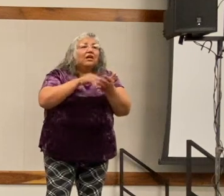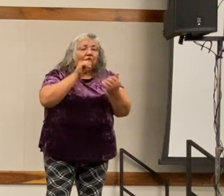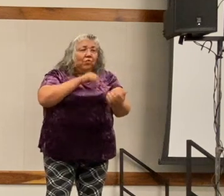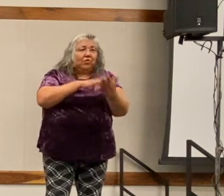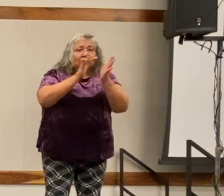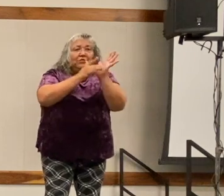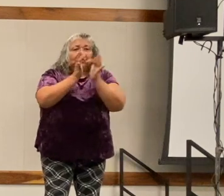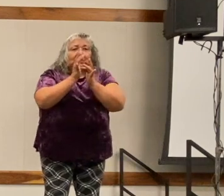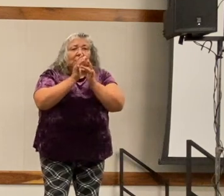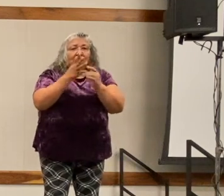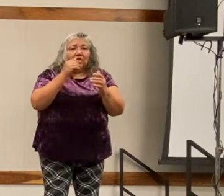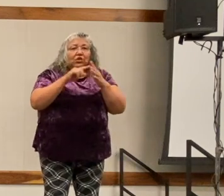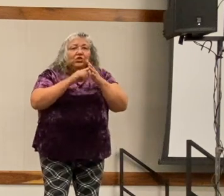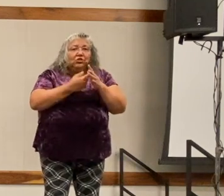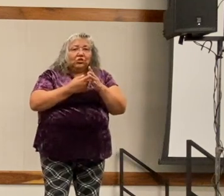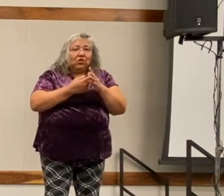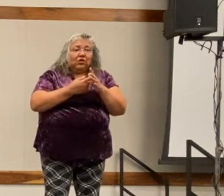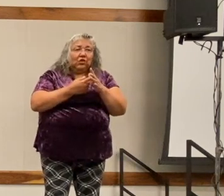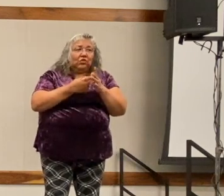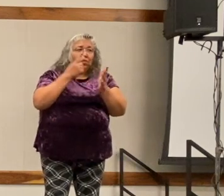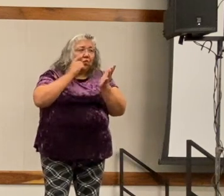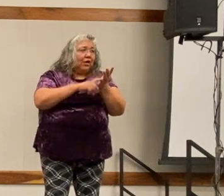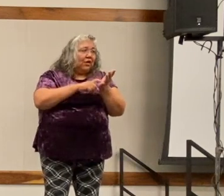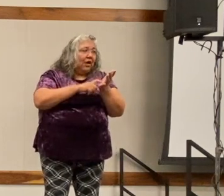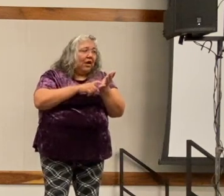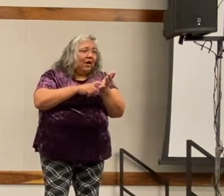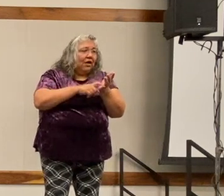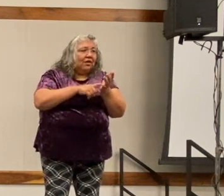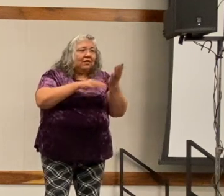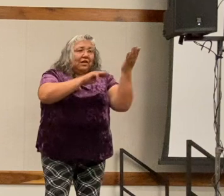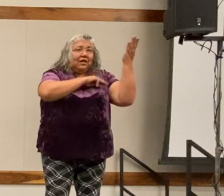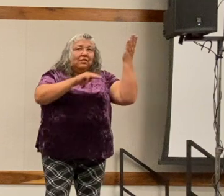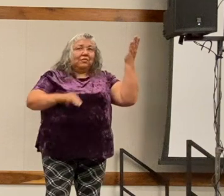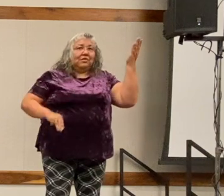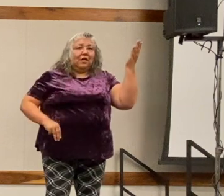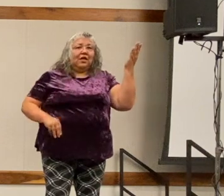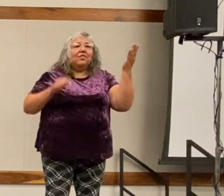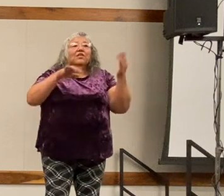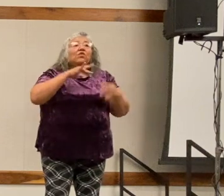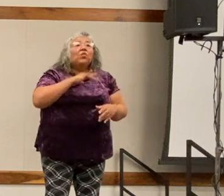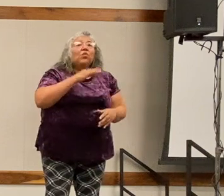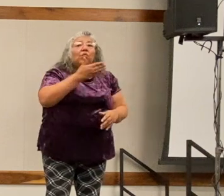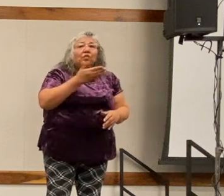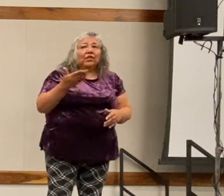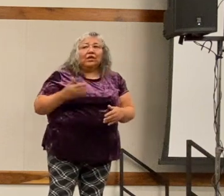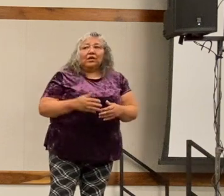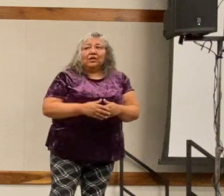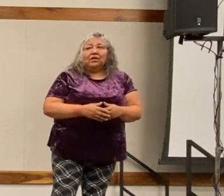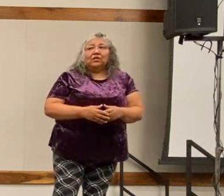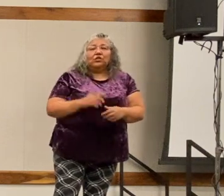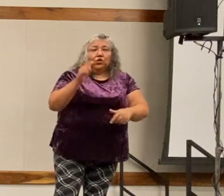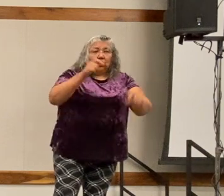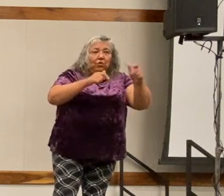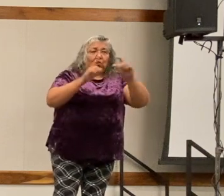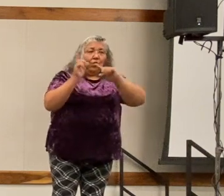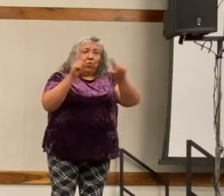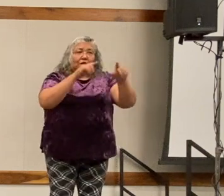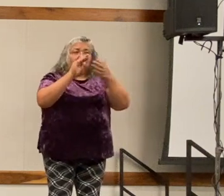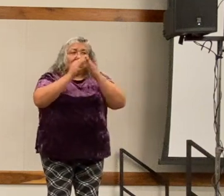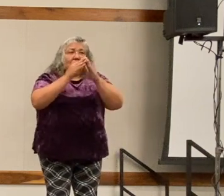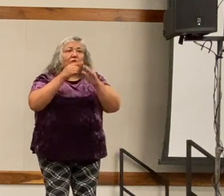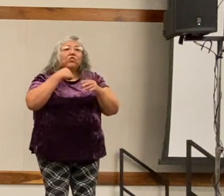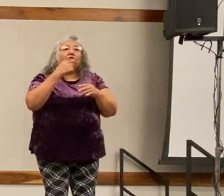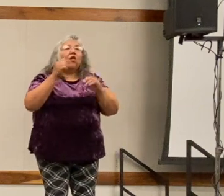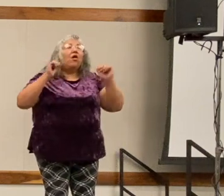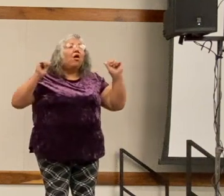of Jesus and she's starting to recognize that he's the Messiah. And here's the cool thing, man. She went back into town and